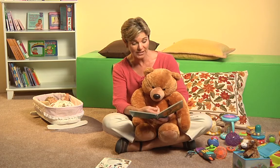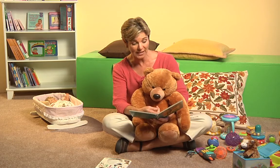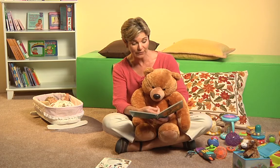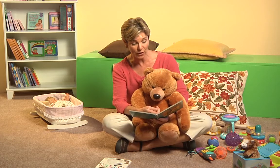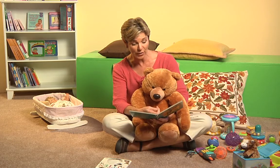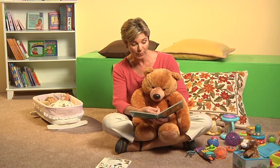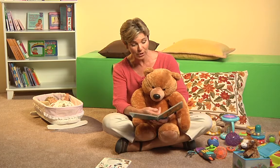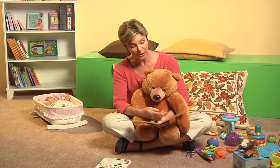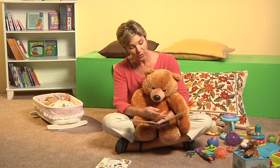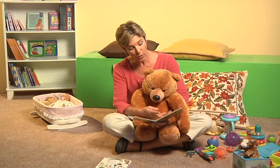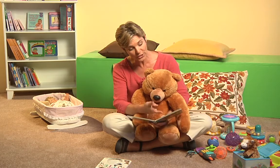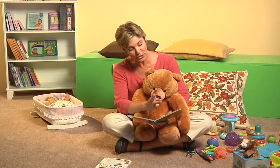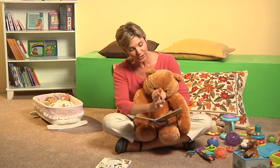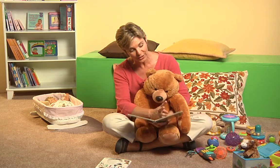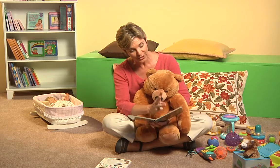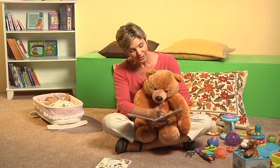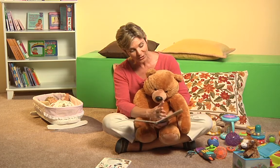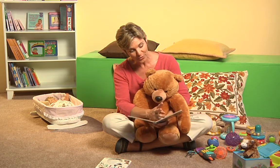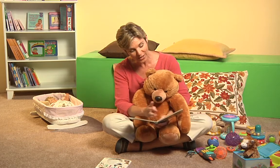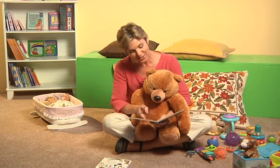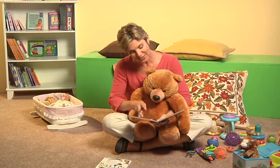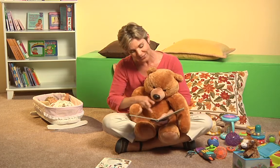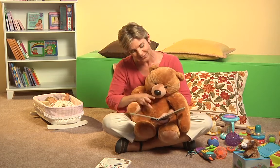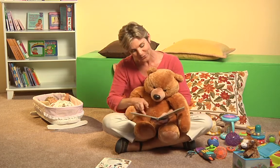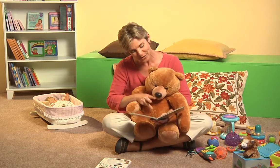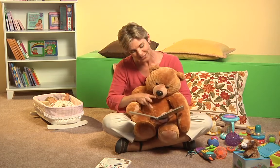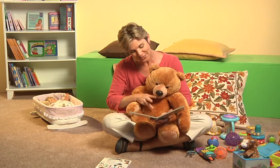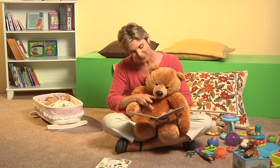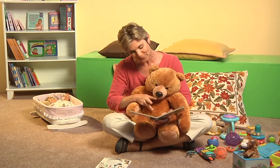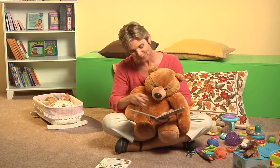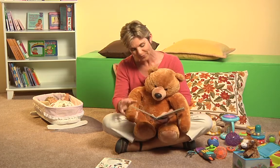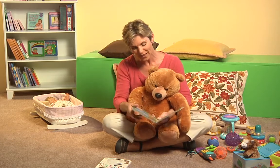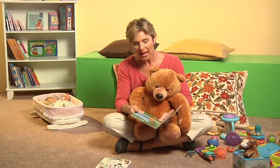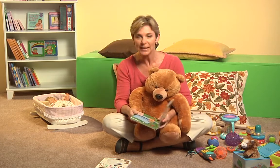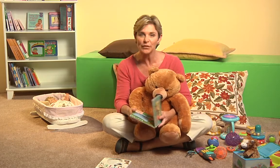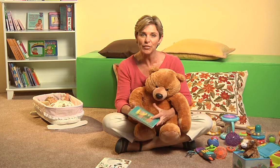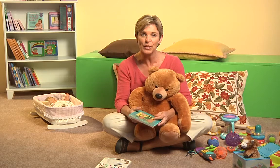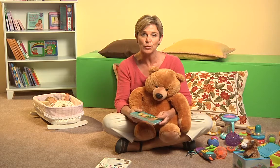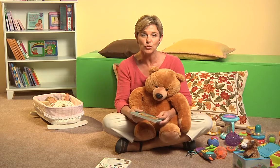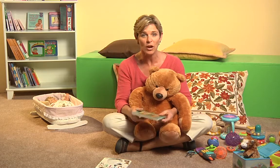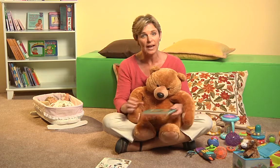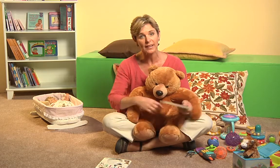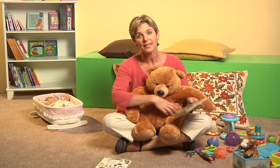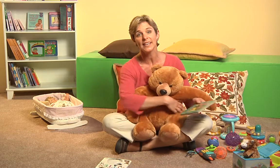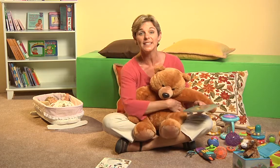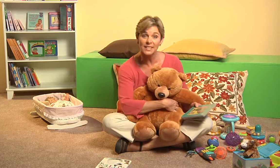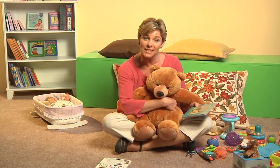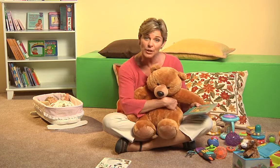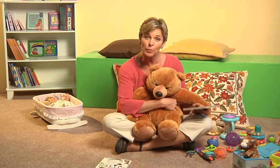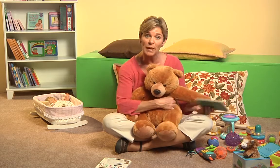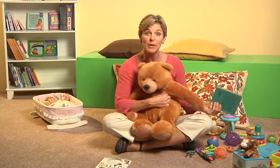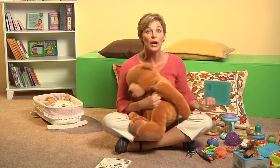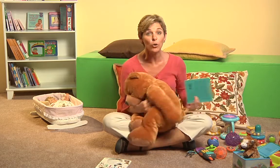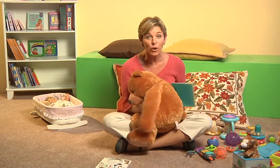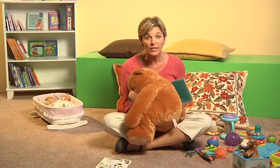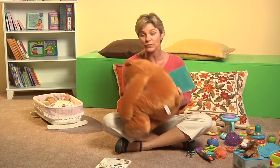sign on the book. Water. Water. Water. Another thing you can try is to seat your baby across from